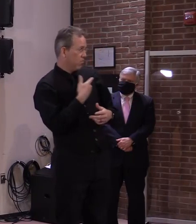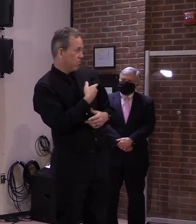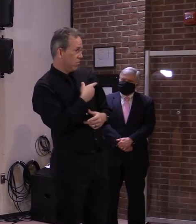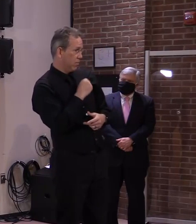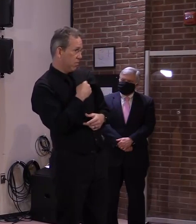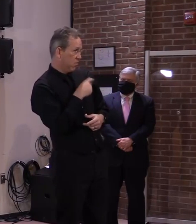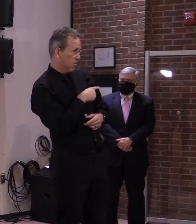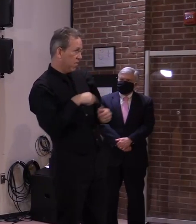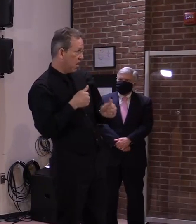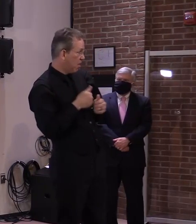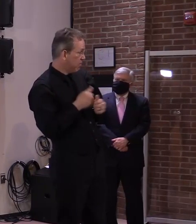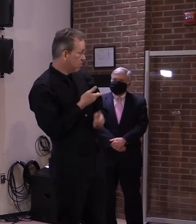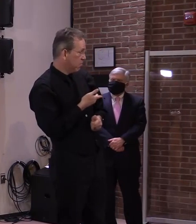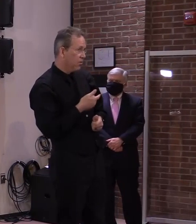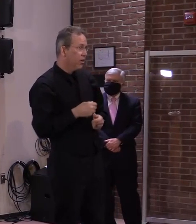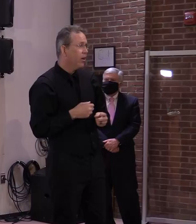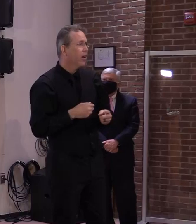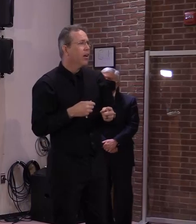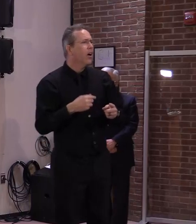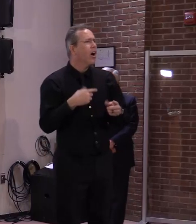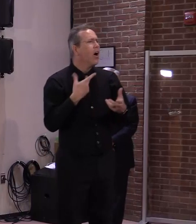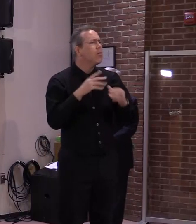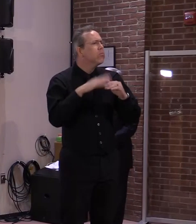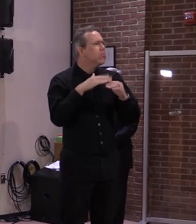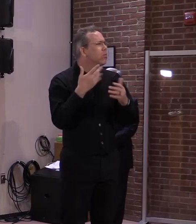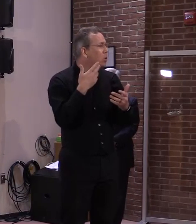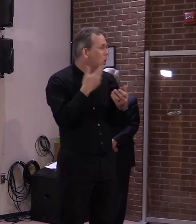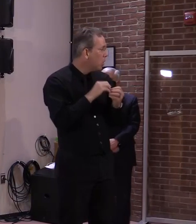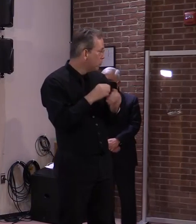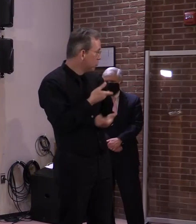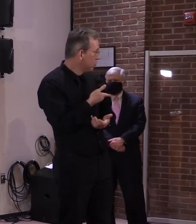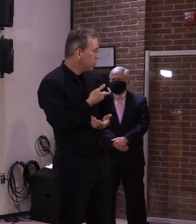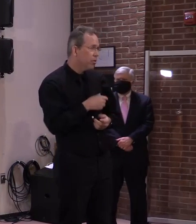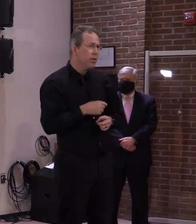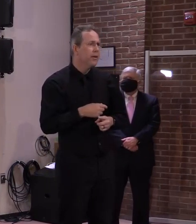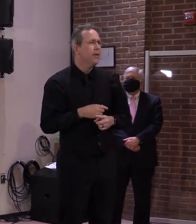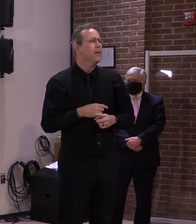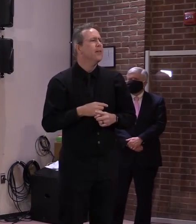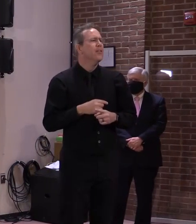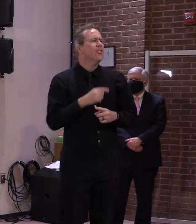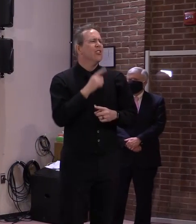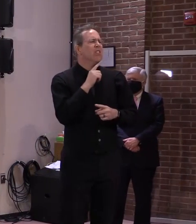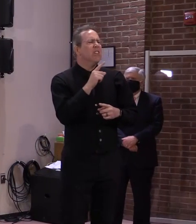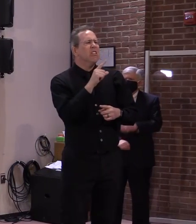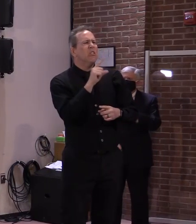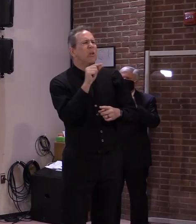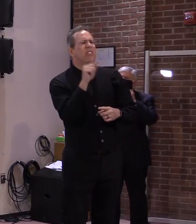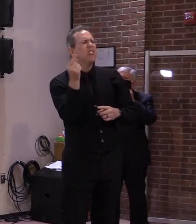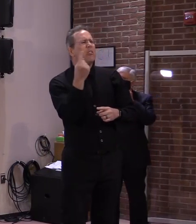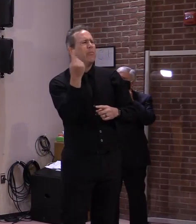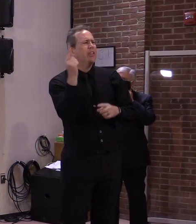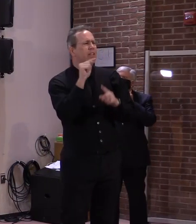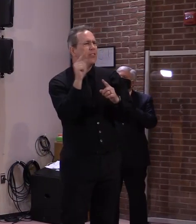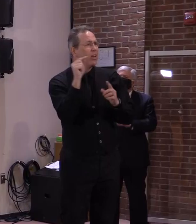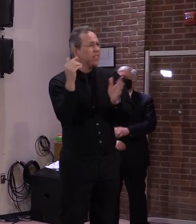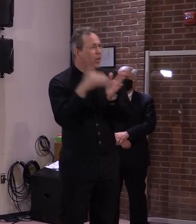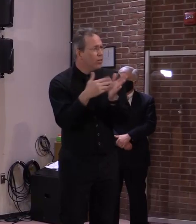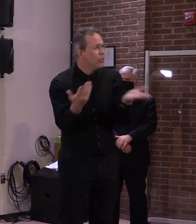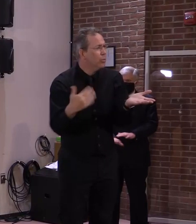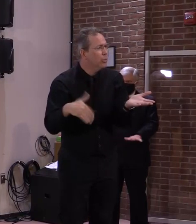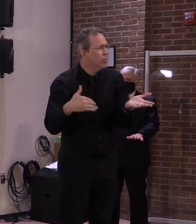and over on yesterday. And I think there was 20-something thousand by last night. I don't know what it is today. It